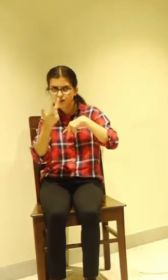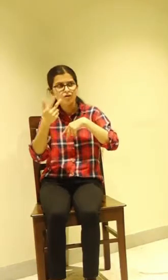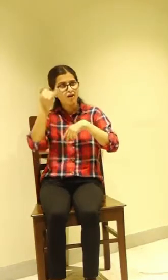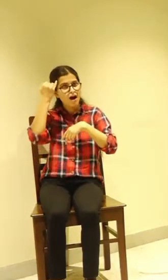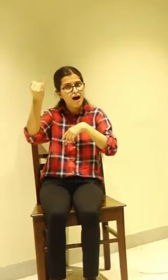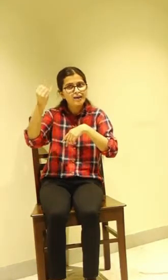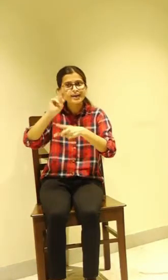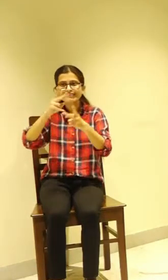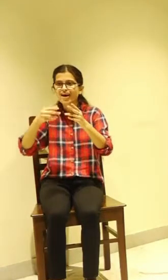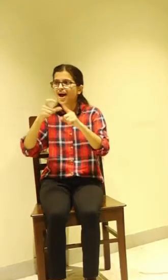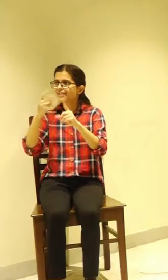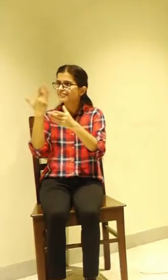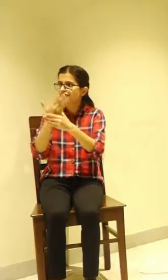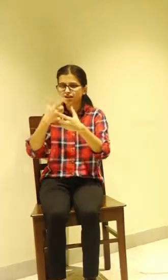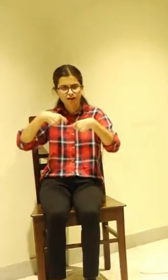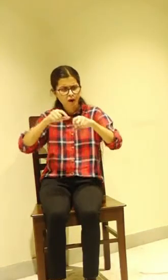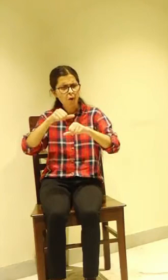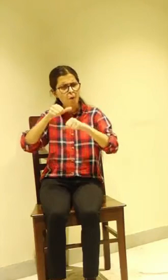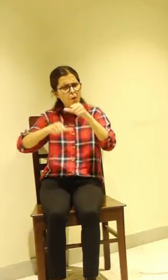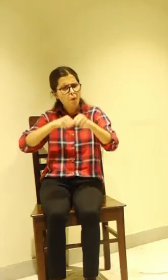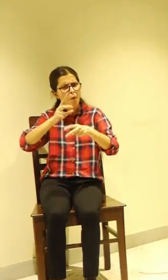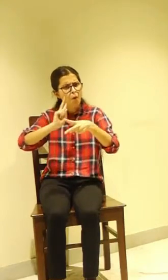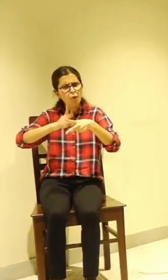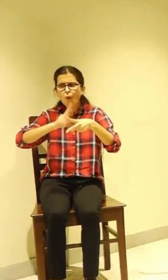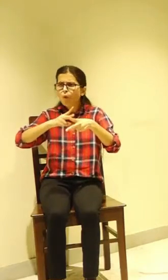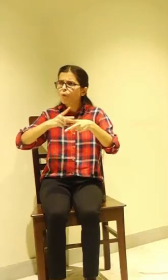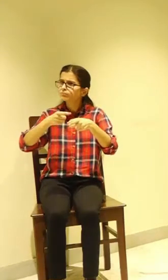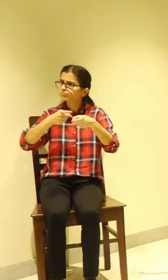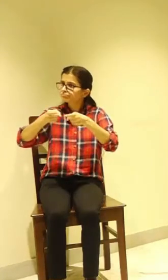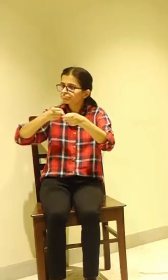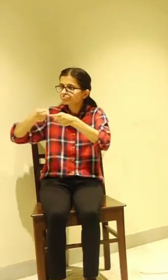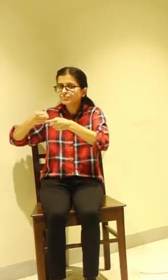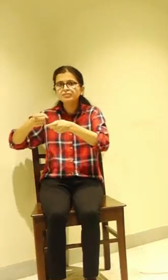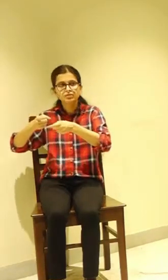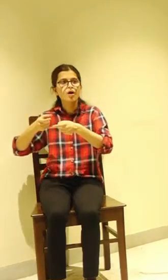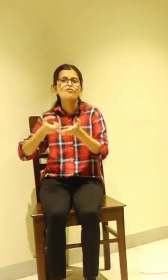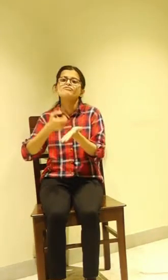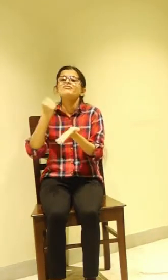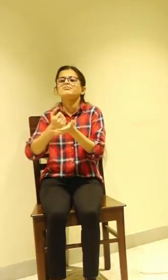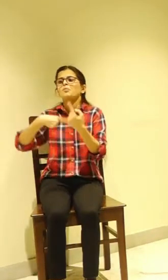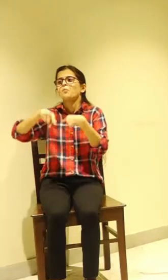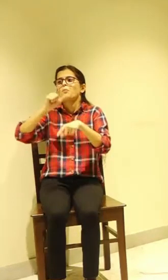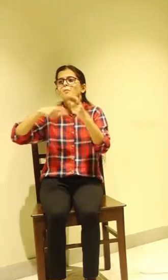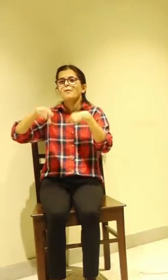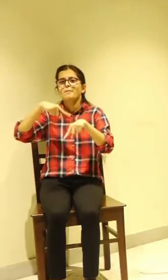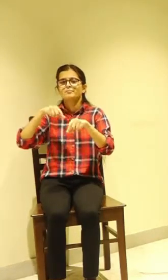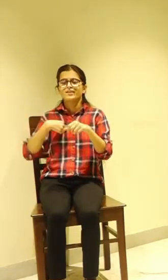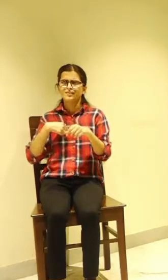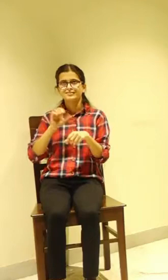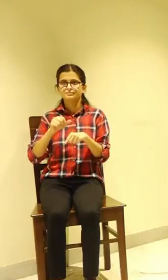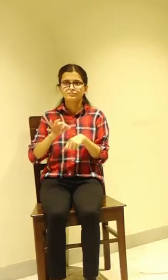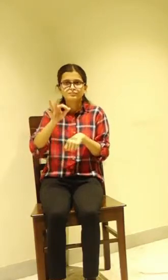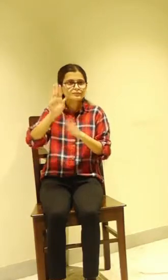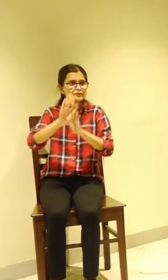this drafting committee will constantly control the future development of fundamental rights. On this future development,